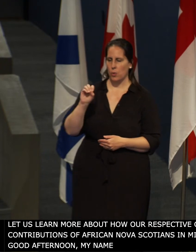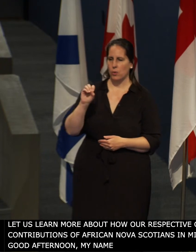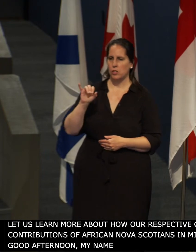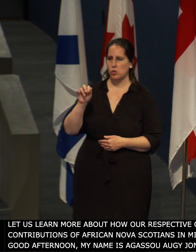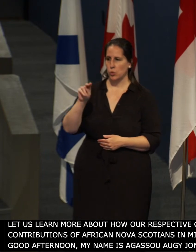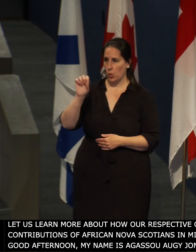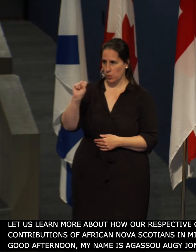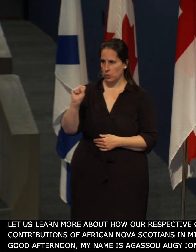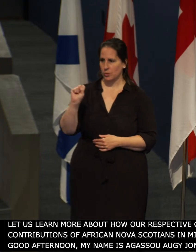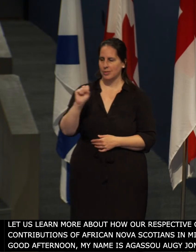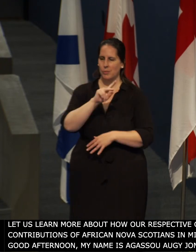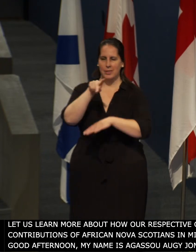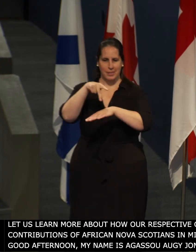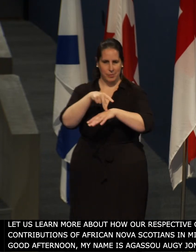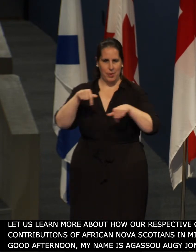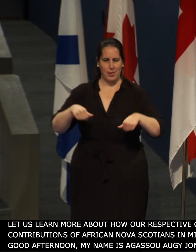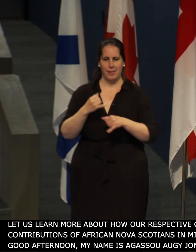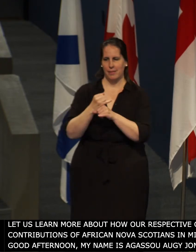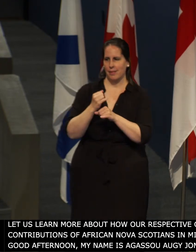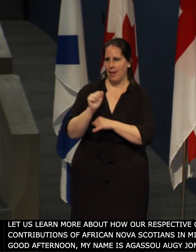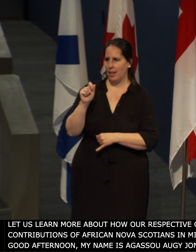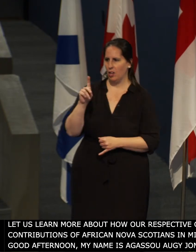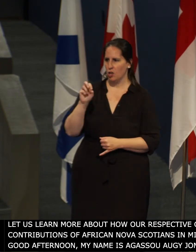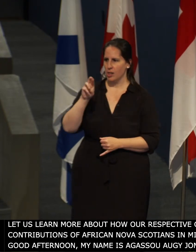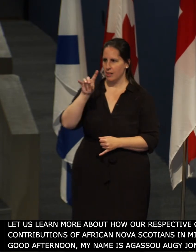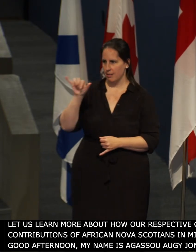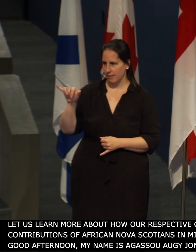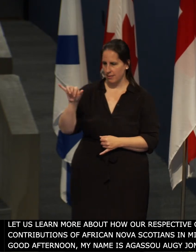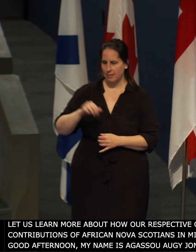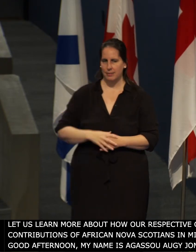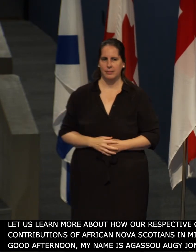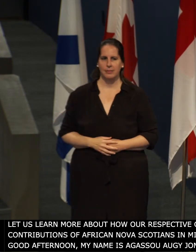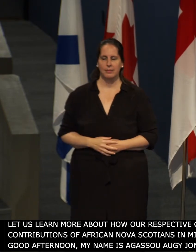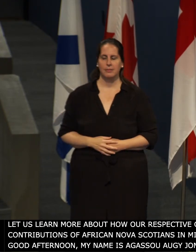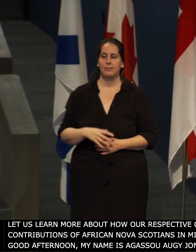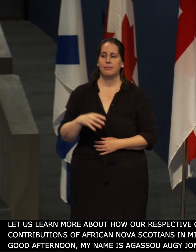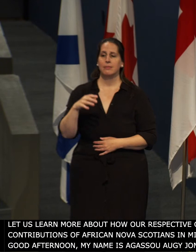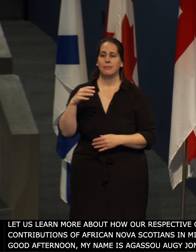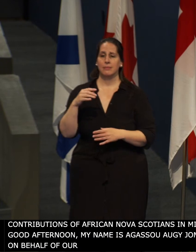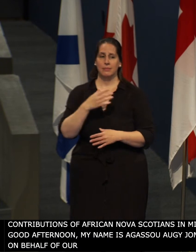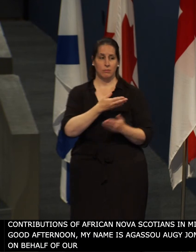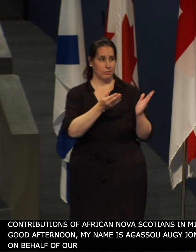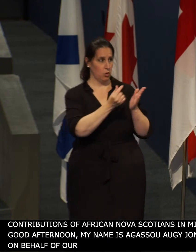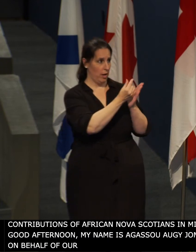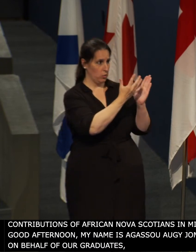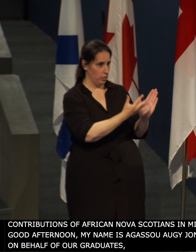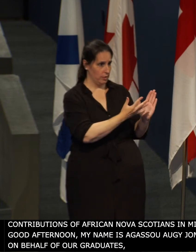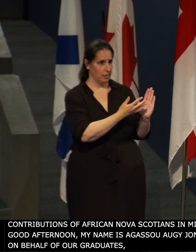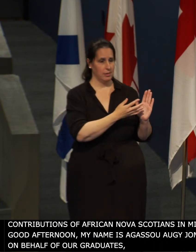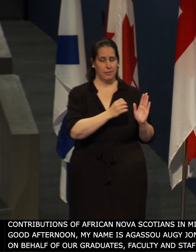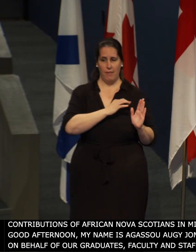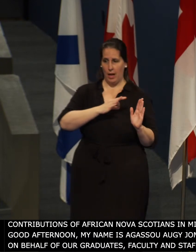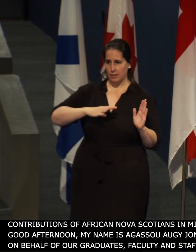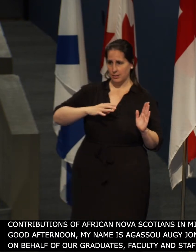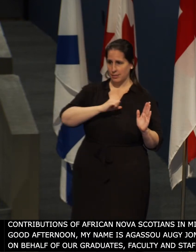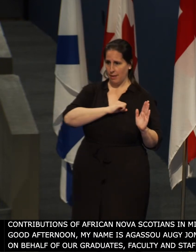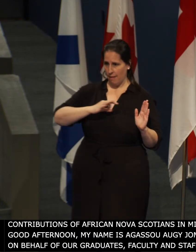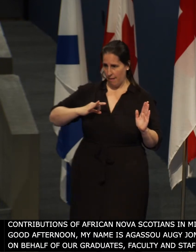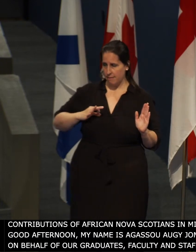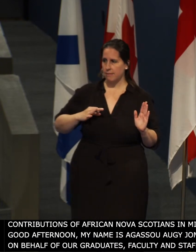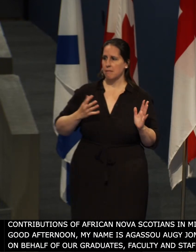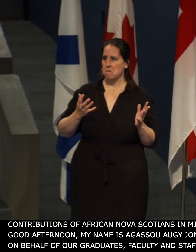Akerley campus. On behalf of our graduates, faculty, and staff, I want to offer a warm welcome to